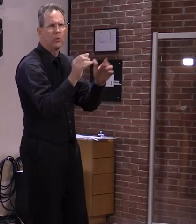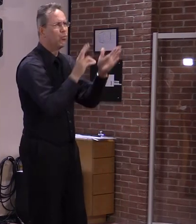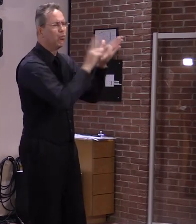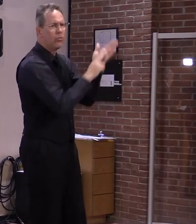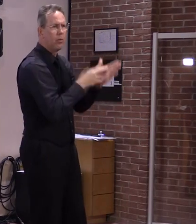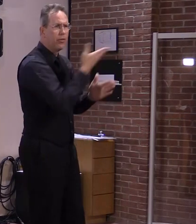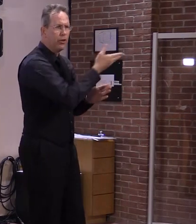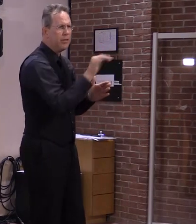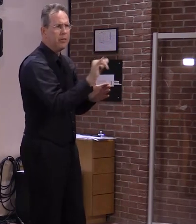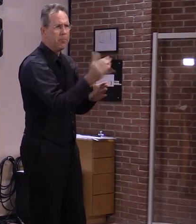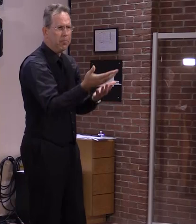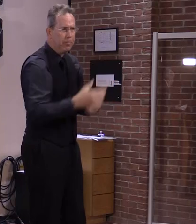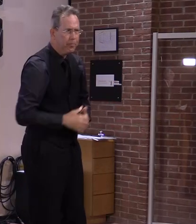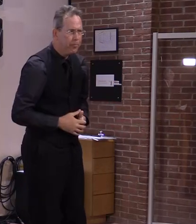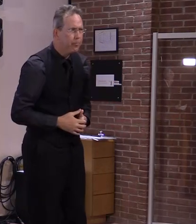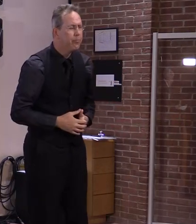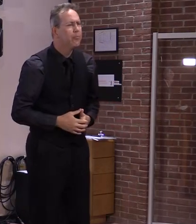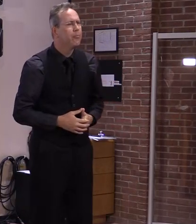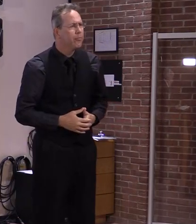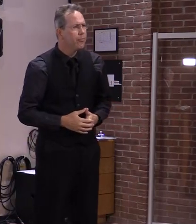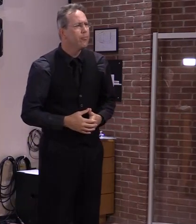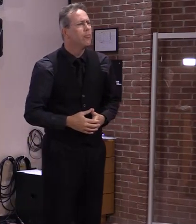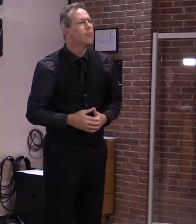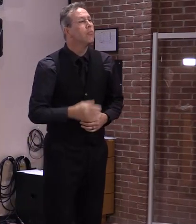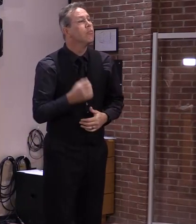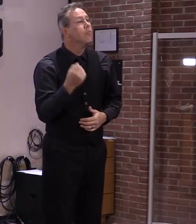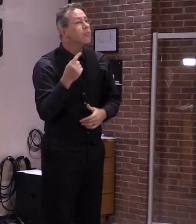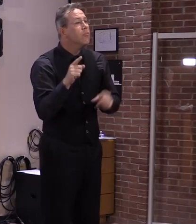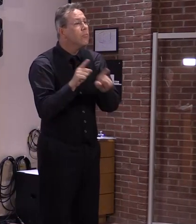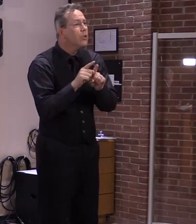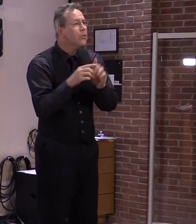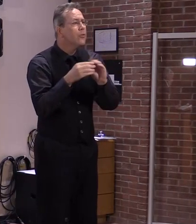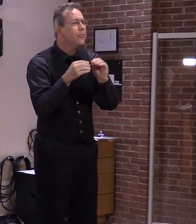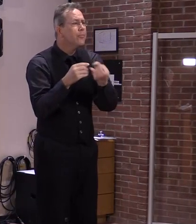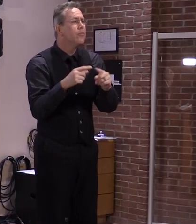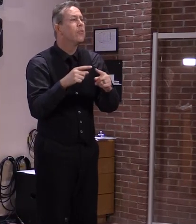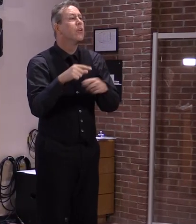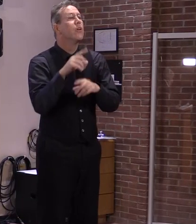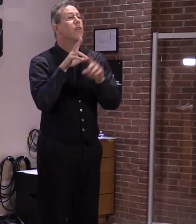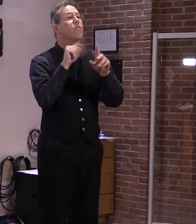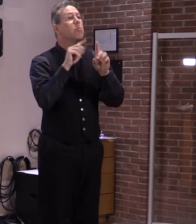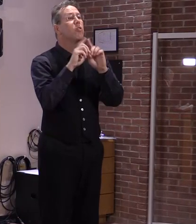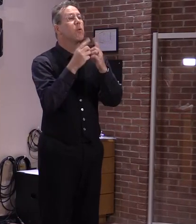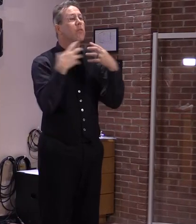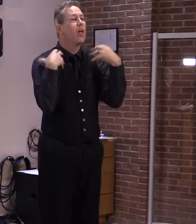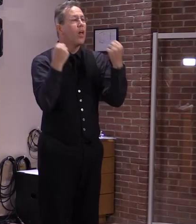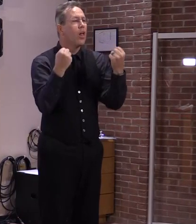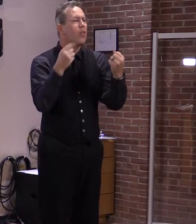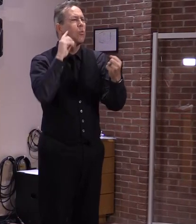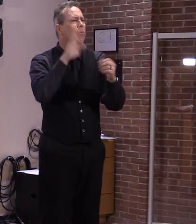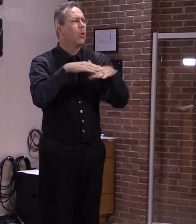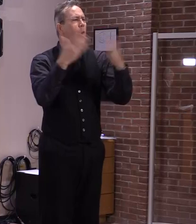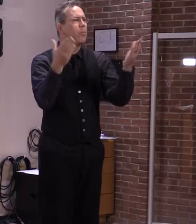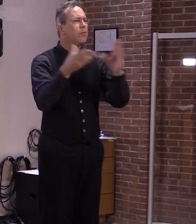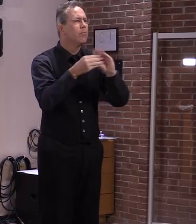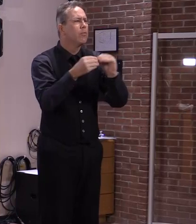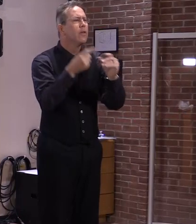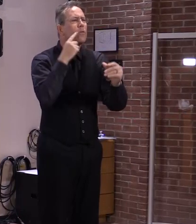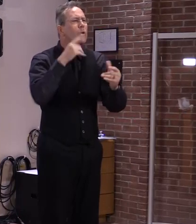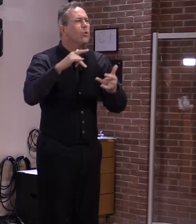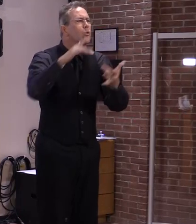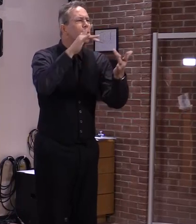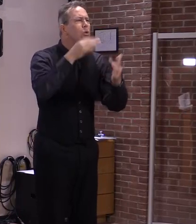Department of Health will begin hosting walk-in COVID-19 vaccine sites for restaurant, hospitality, and tourism